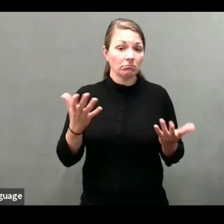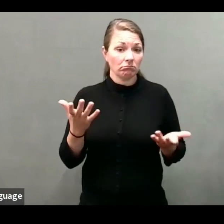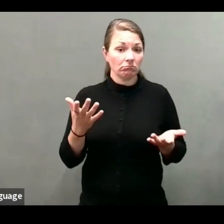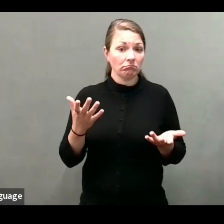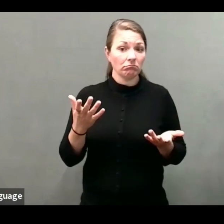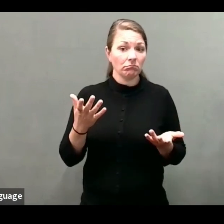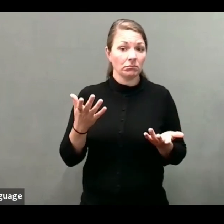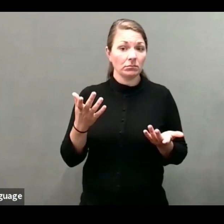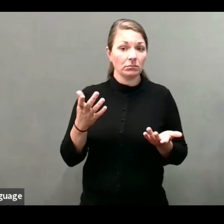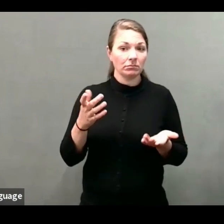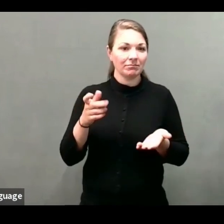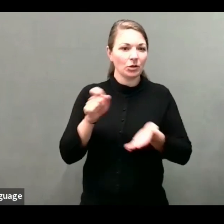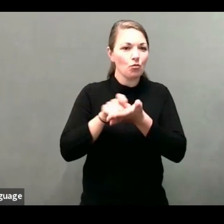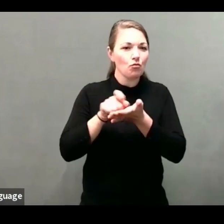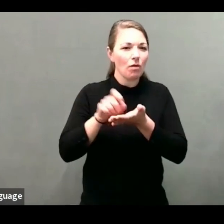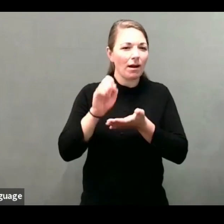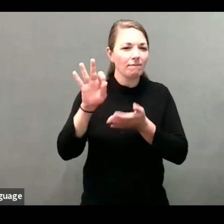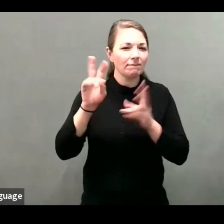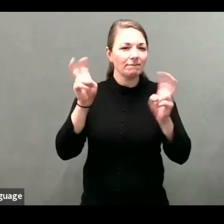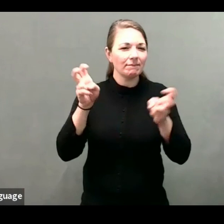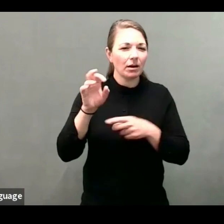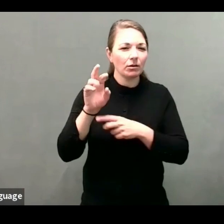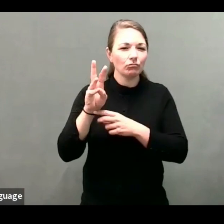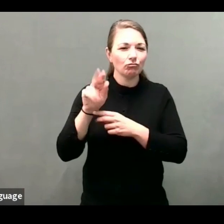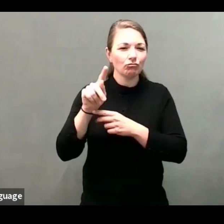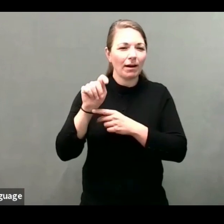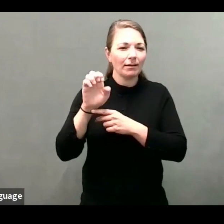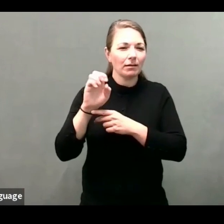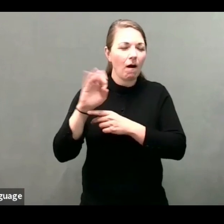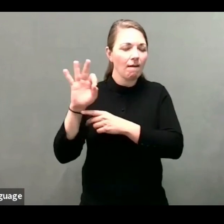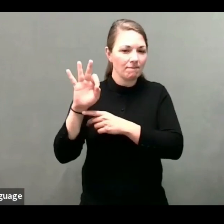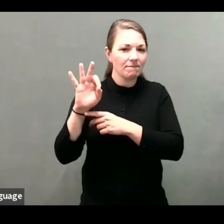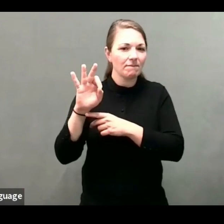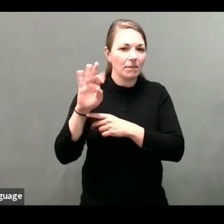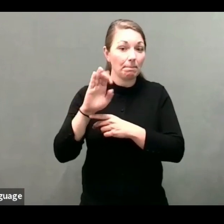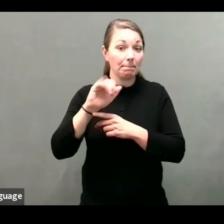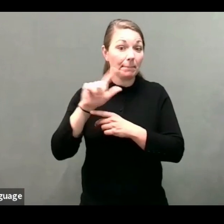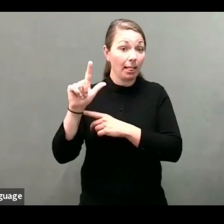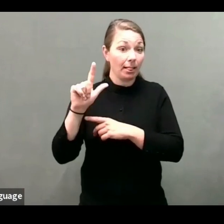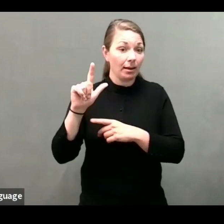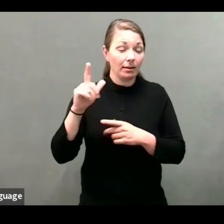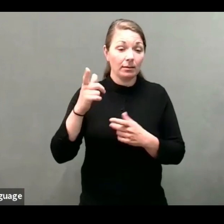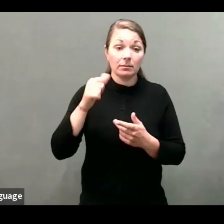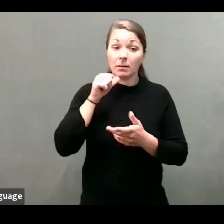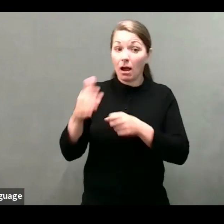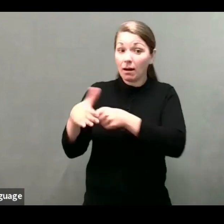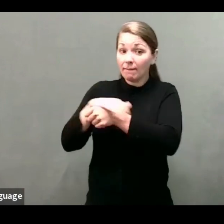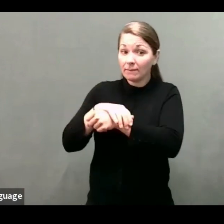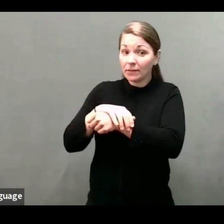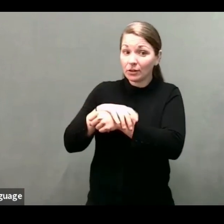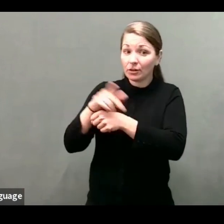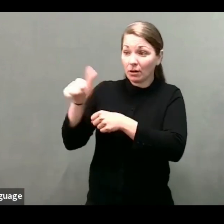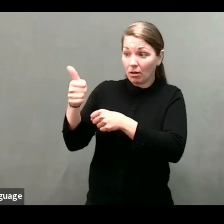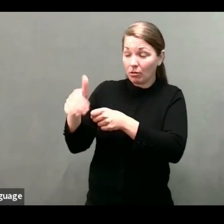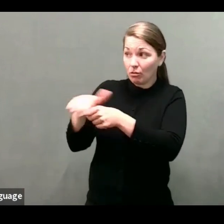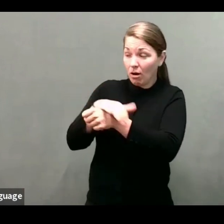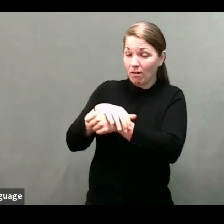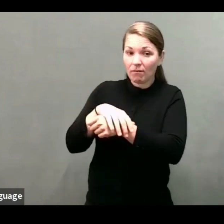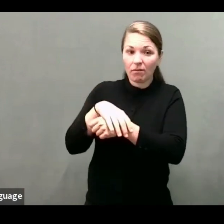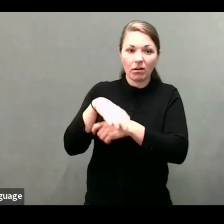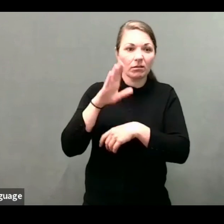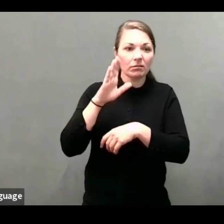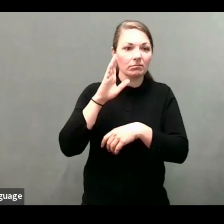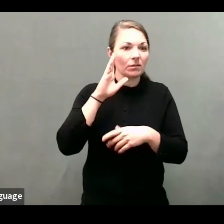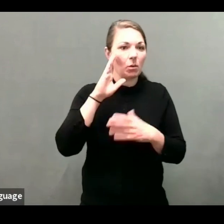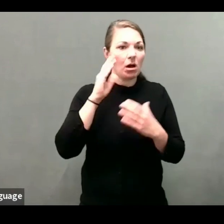the services that a patient incurred during a visit after sexual assault that wasn't covered elsewhere. It really differs